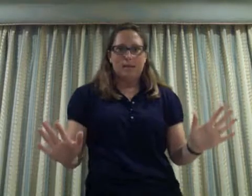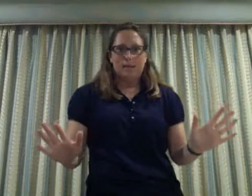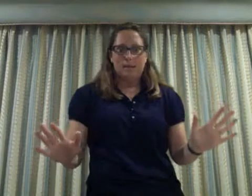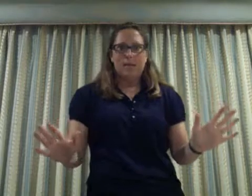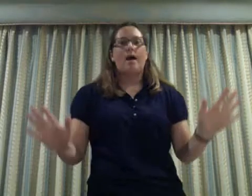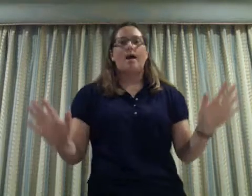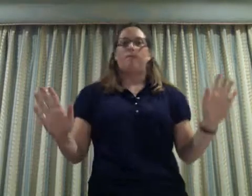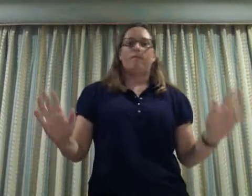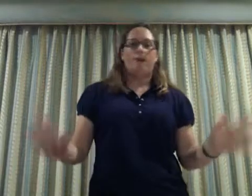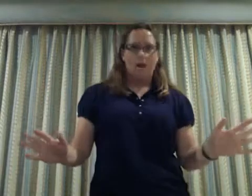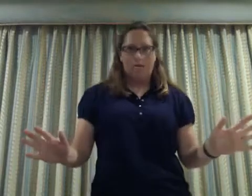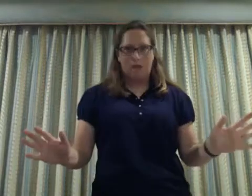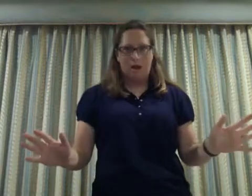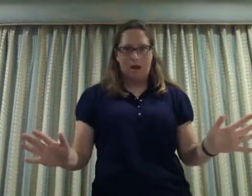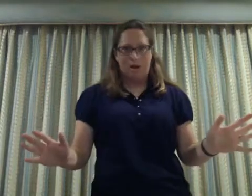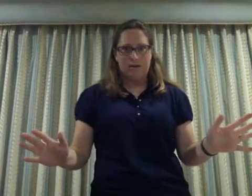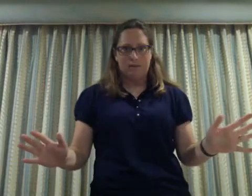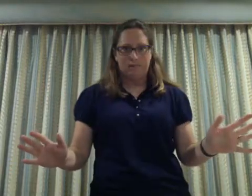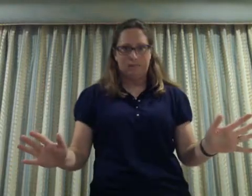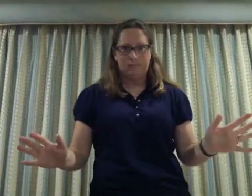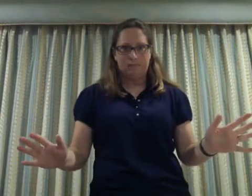salmon I have ever had.